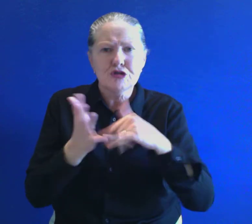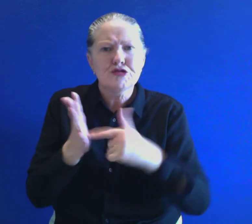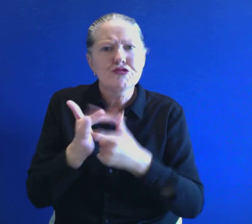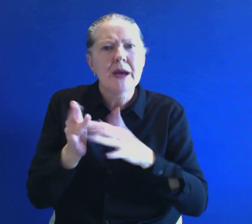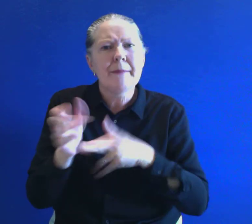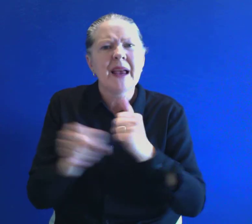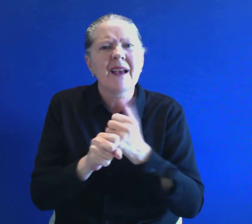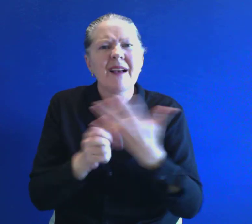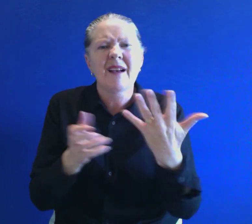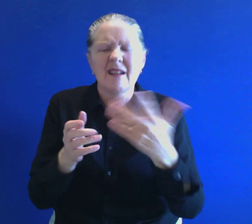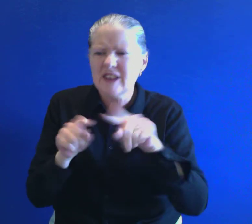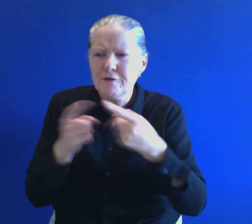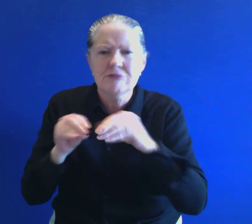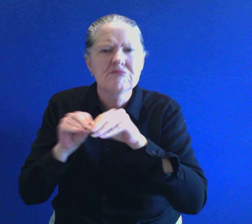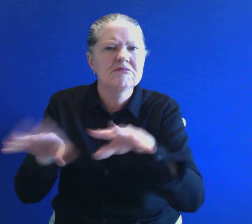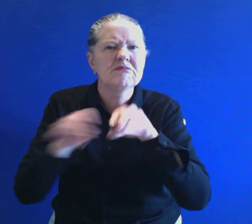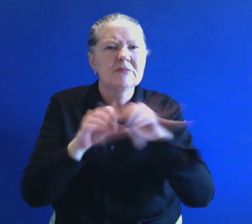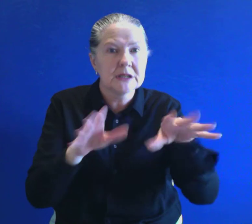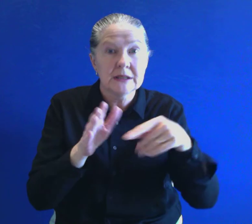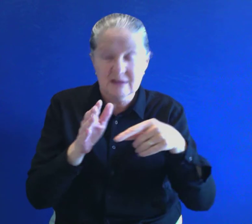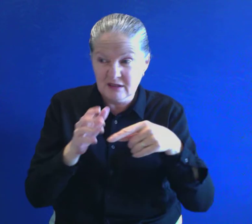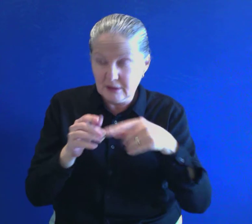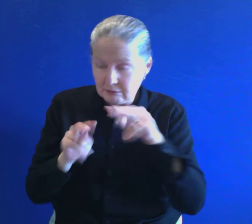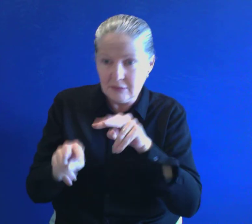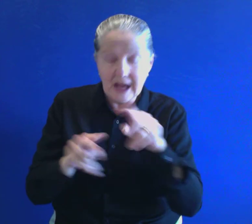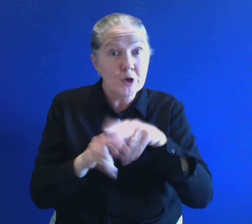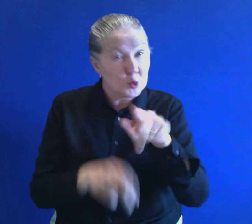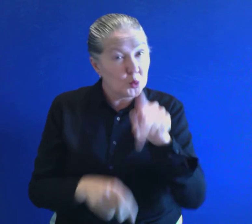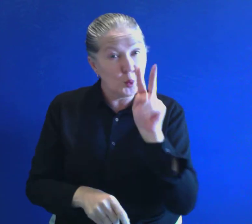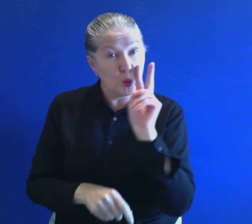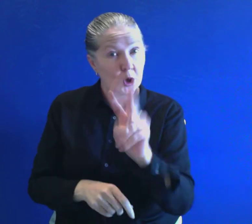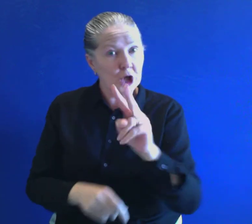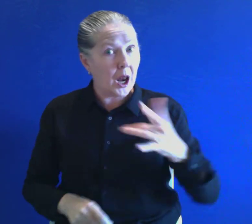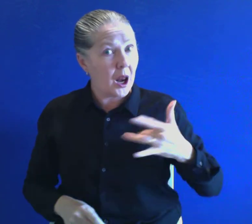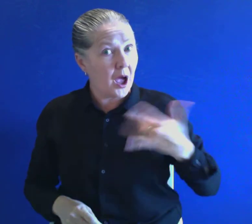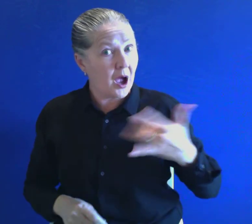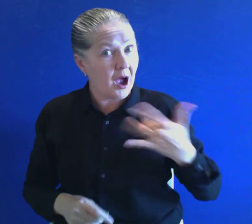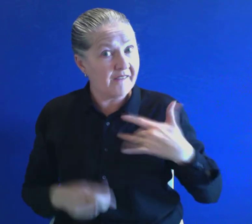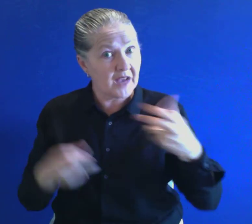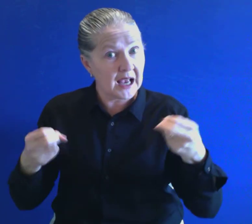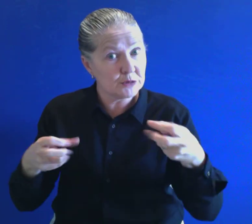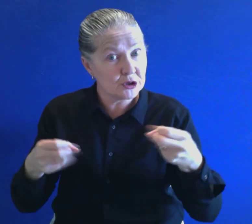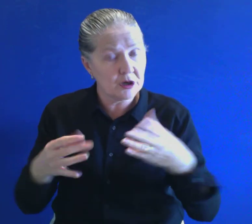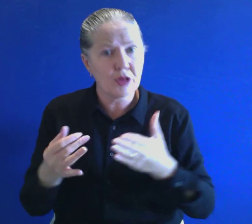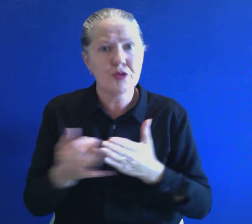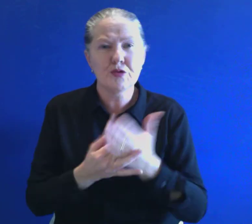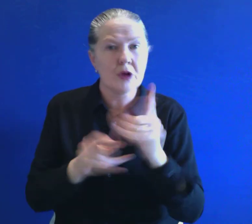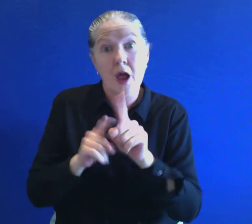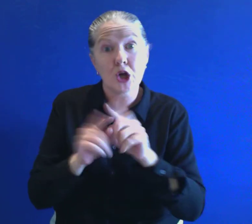and if you've ever watched live captions particularly during a news broadcast they can be